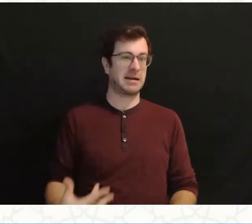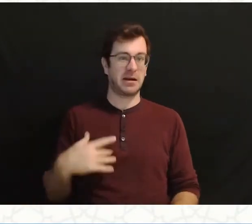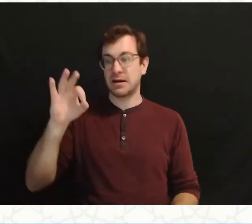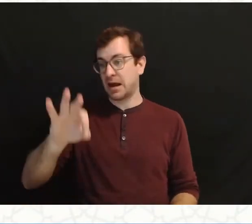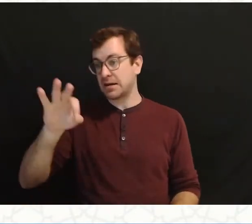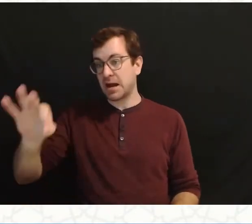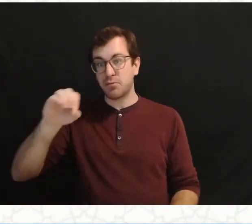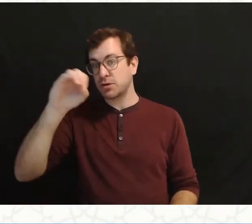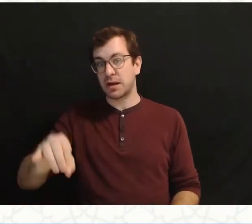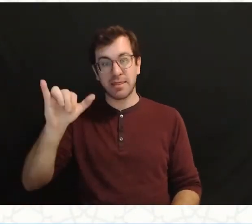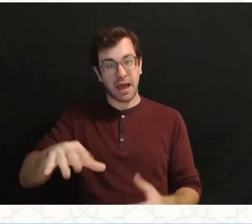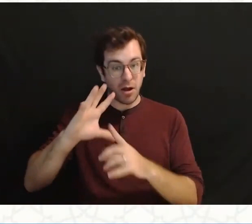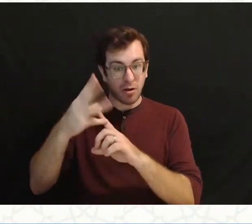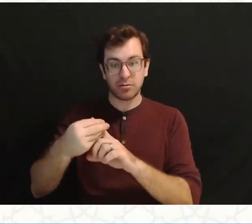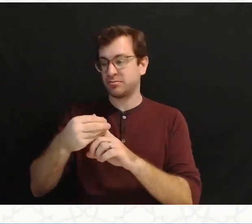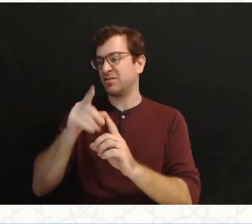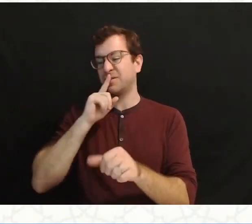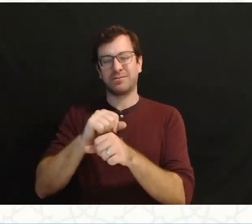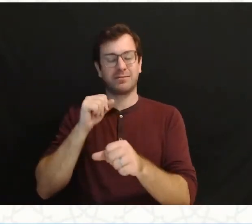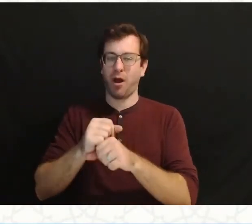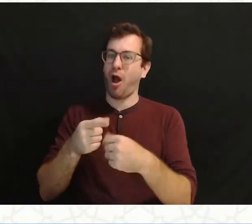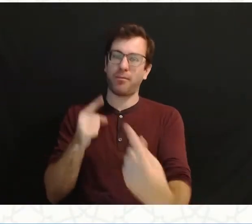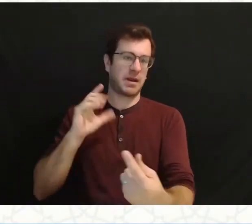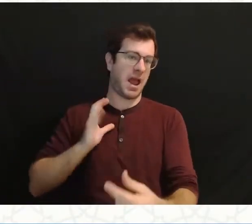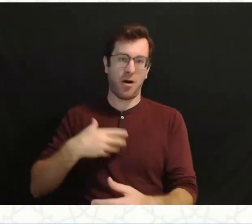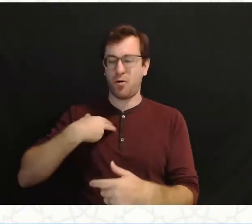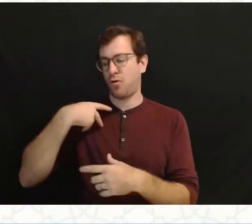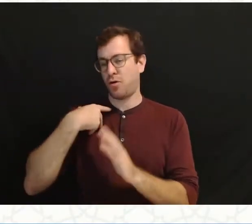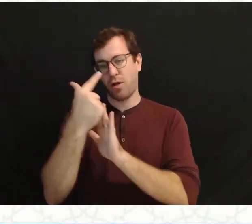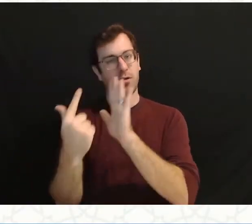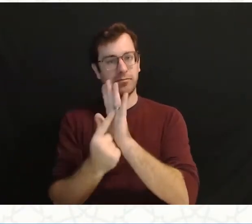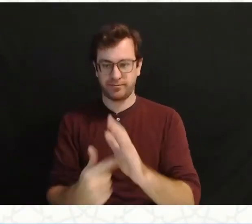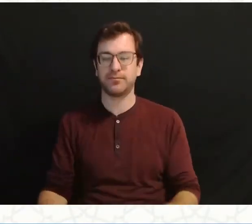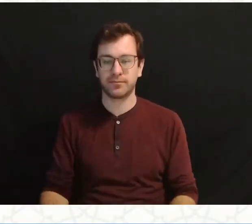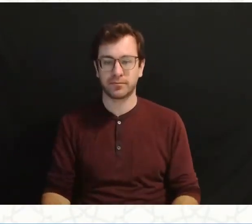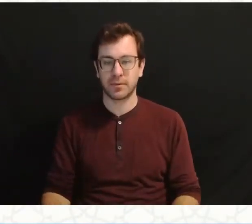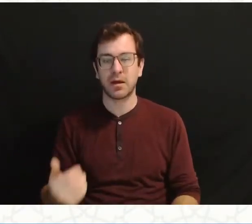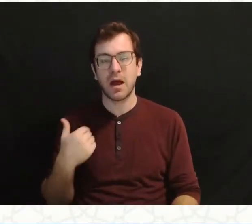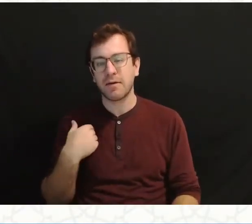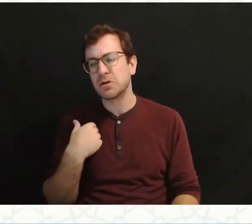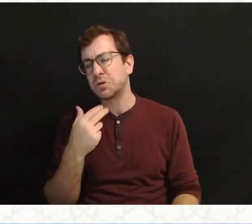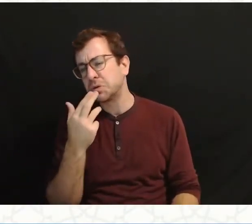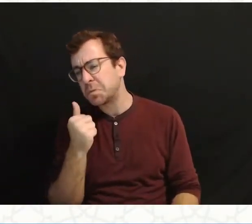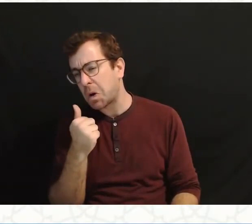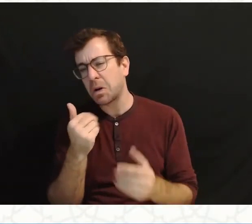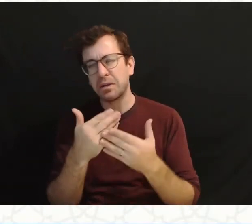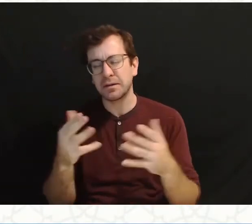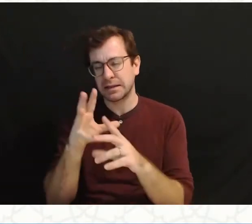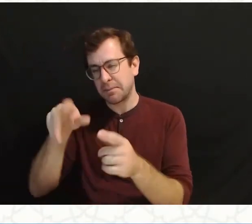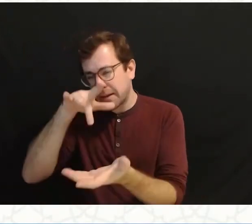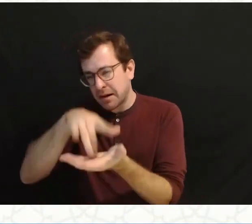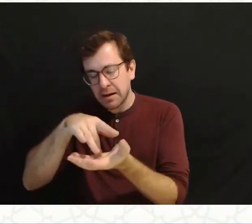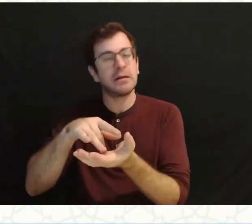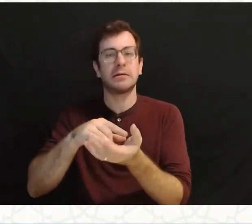that culture is completely against our Sharia. There are some minor exceptions in between, and